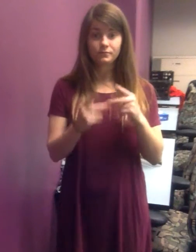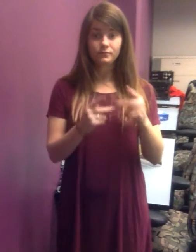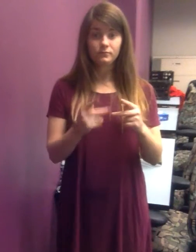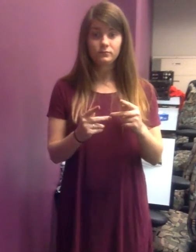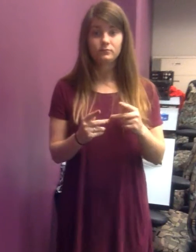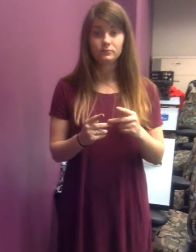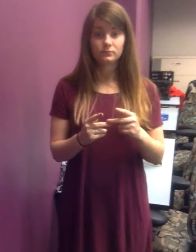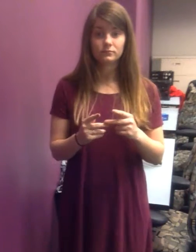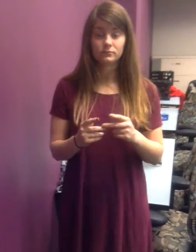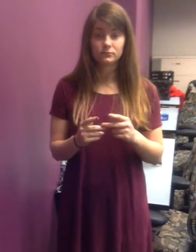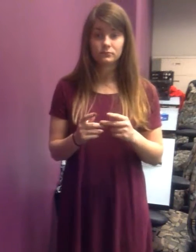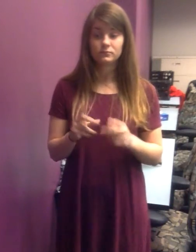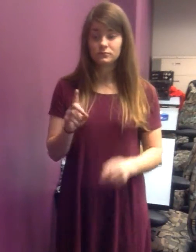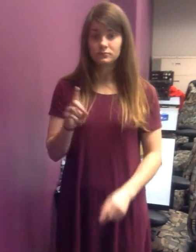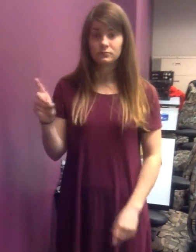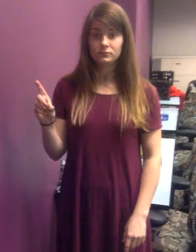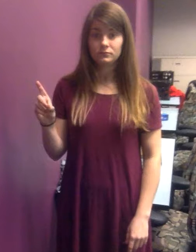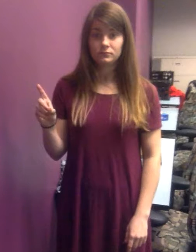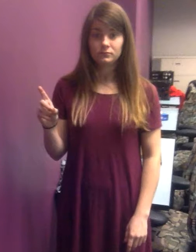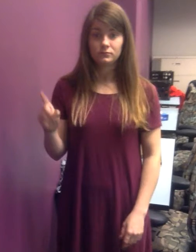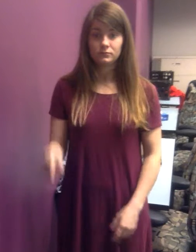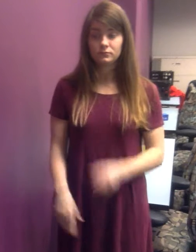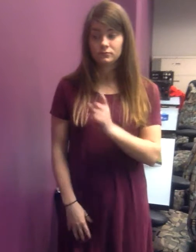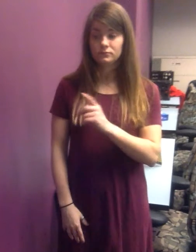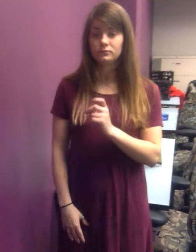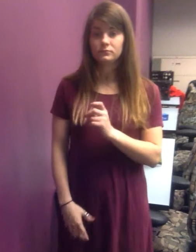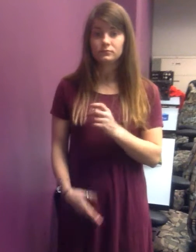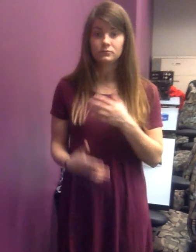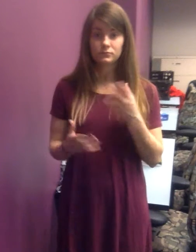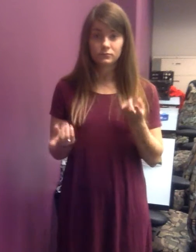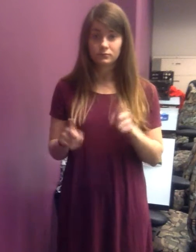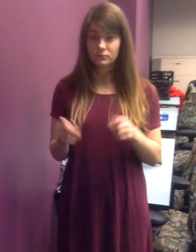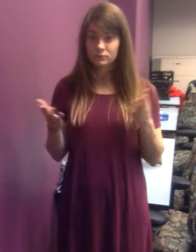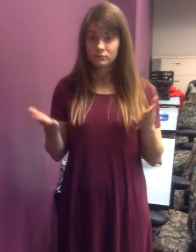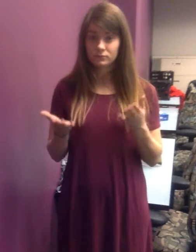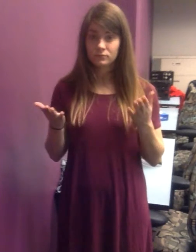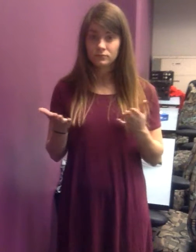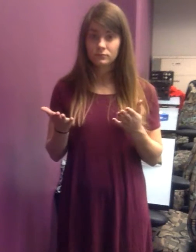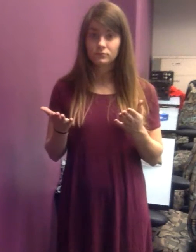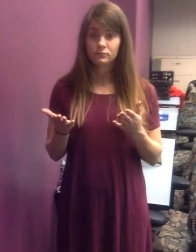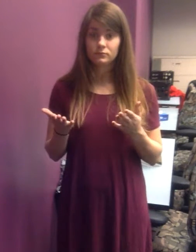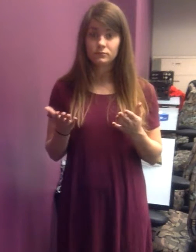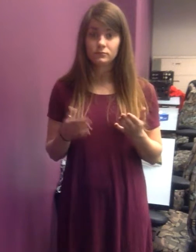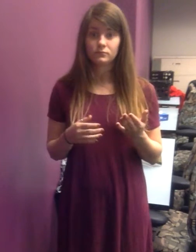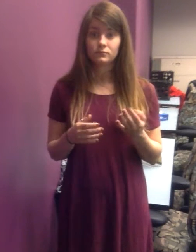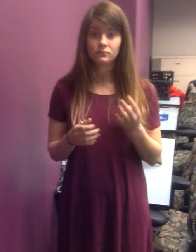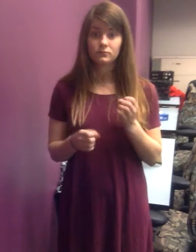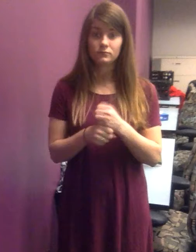ago? Well, American politics is being completely defined by huge sums of money. We had really a very